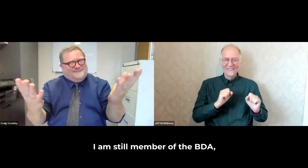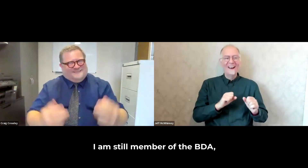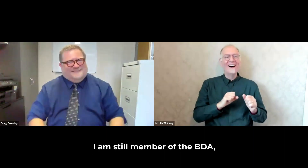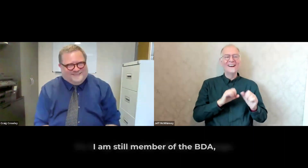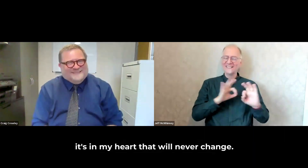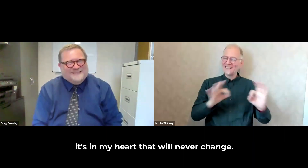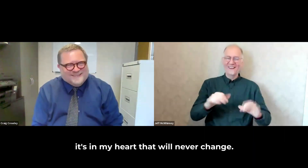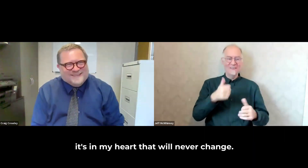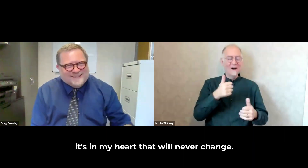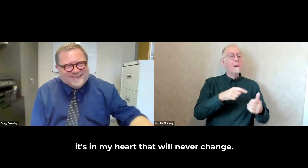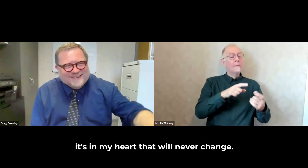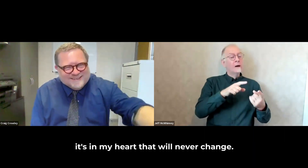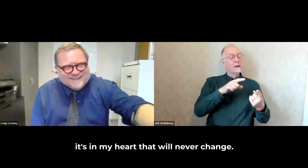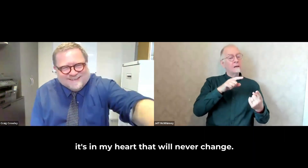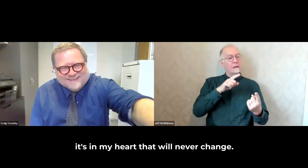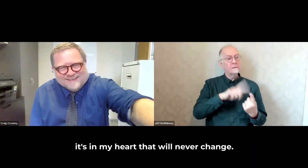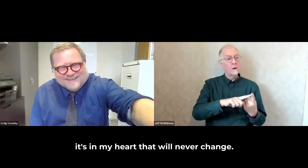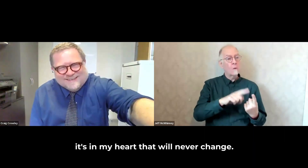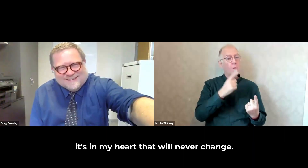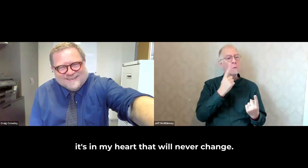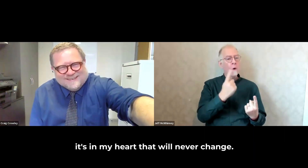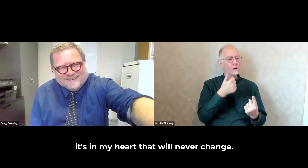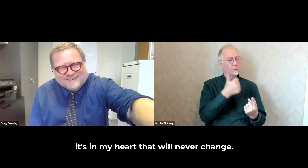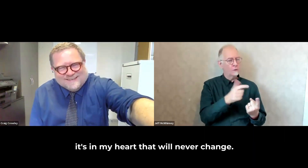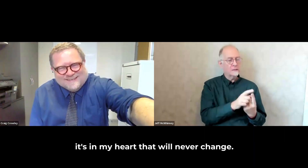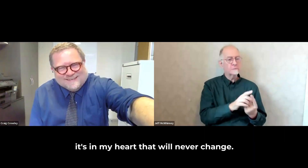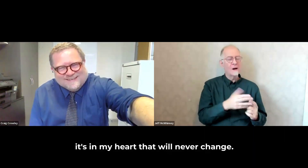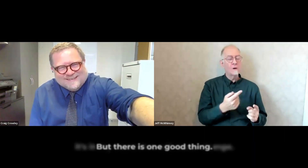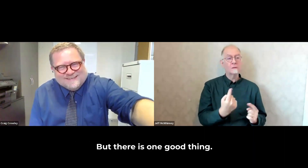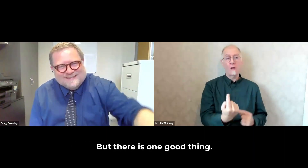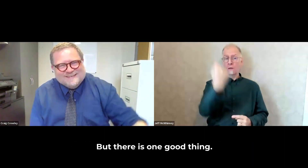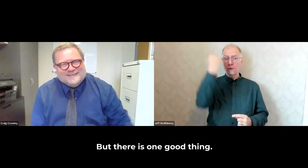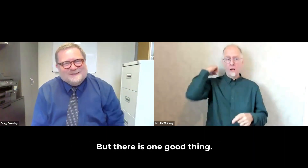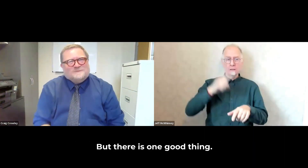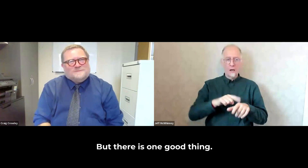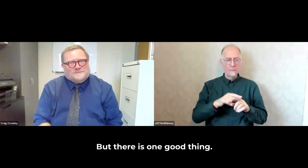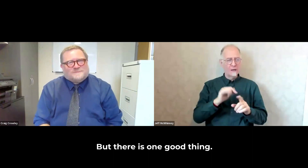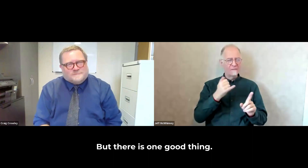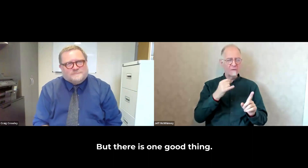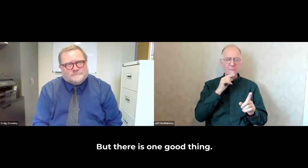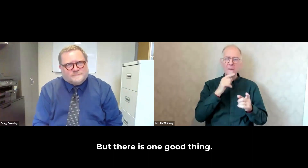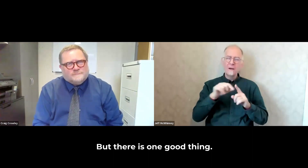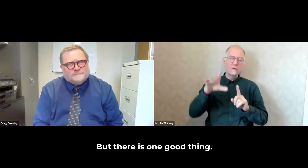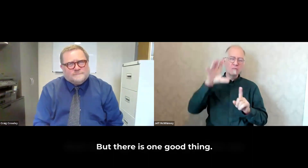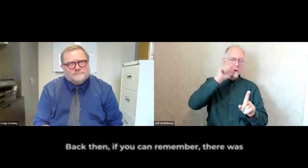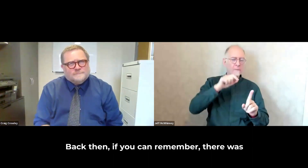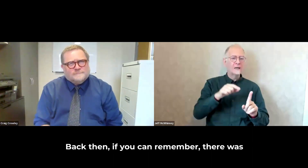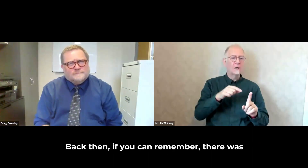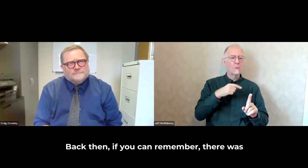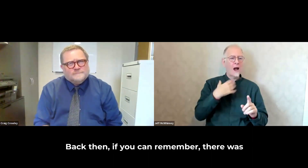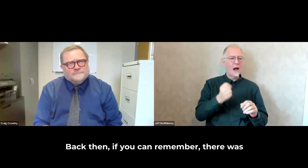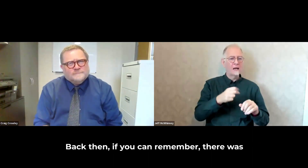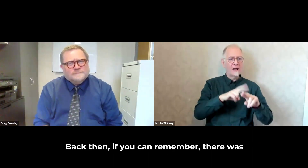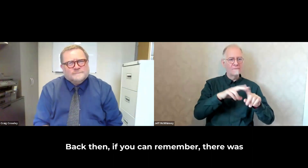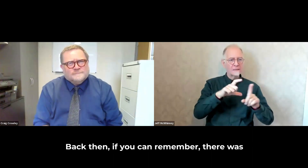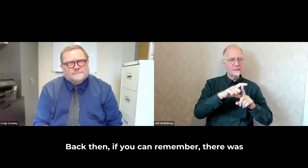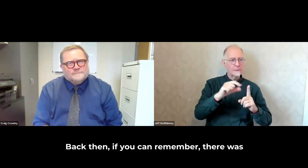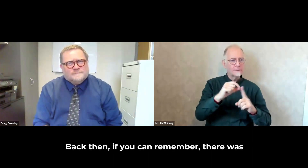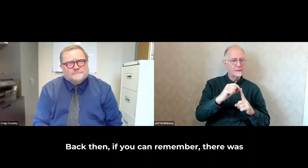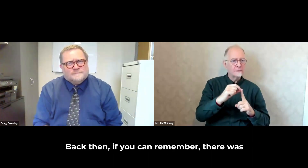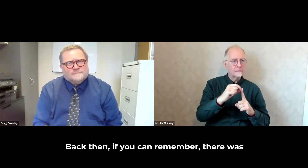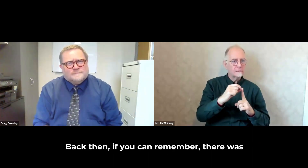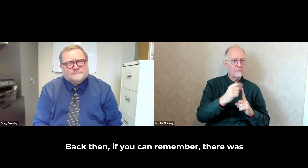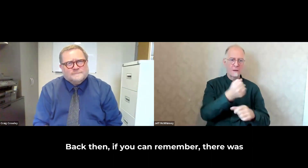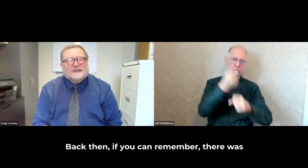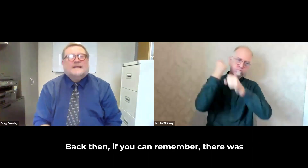of the BDA. It's in my heart. That will never change. But there is one good thing. Back then, if you